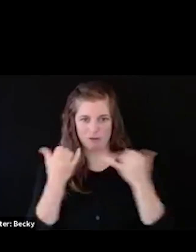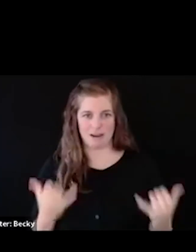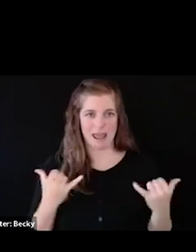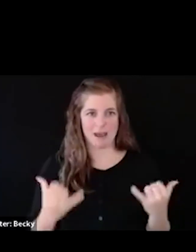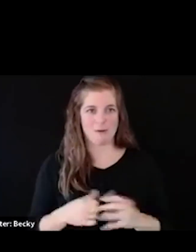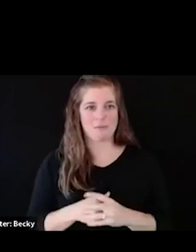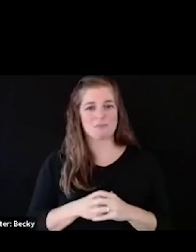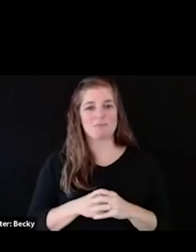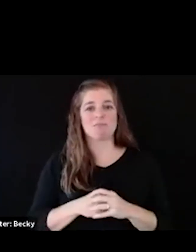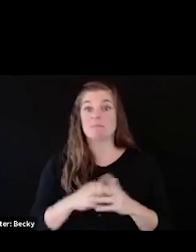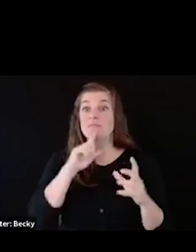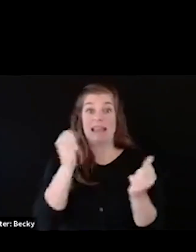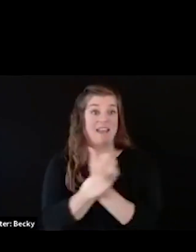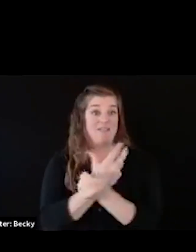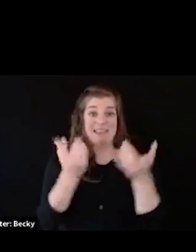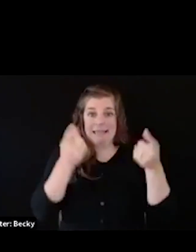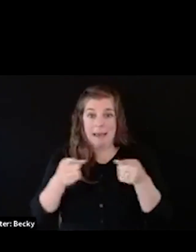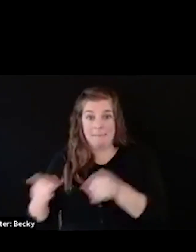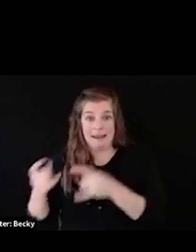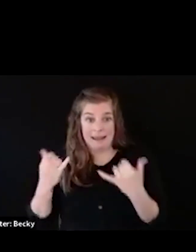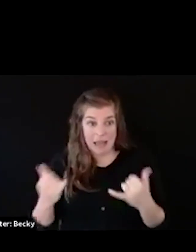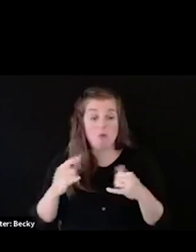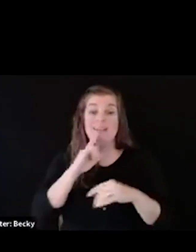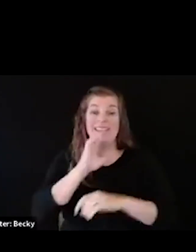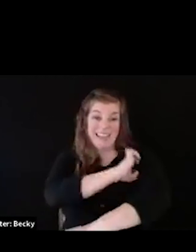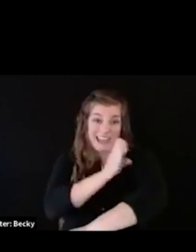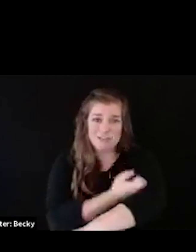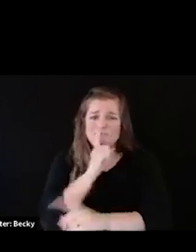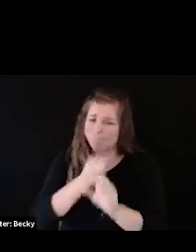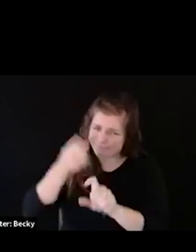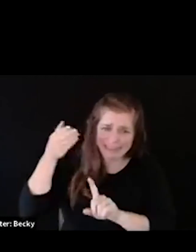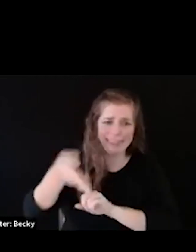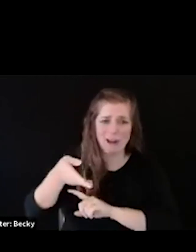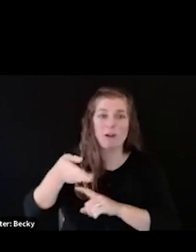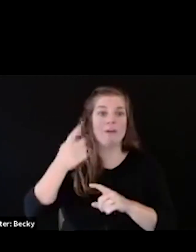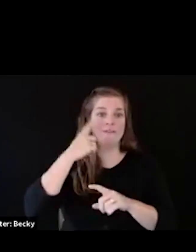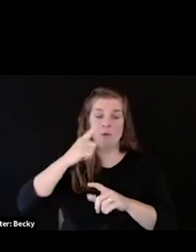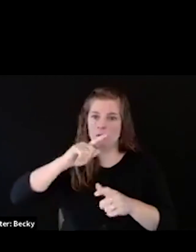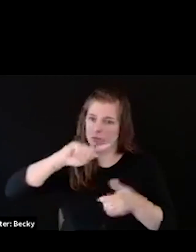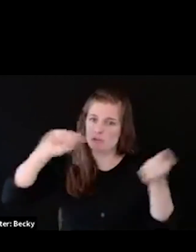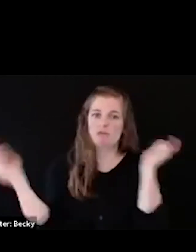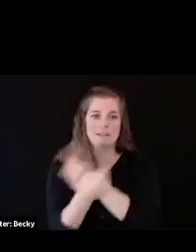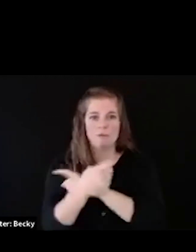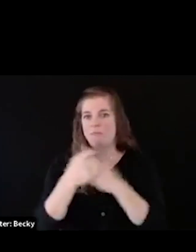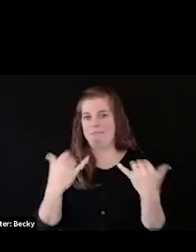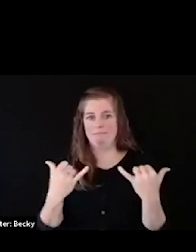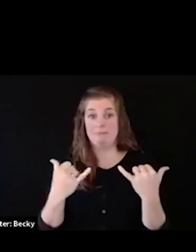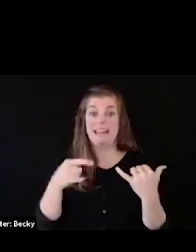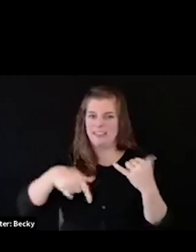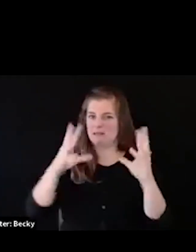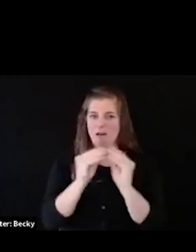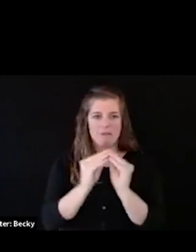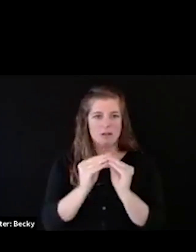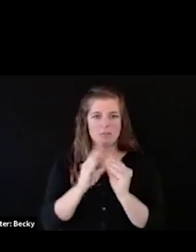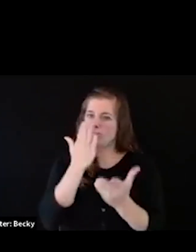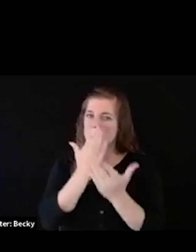it's all sort of happening and percolating, and the energy is clearly there for transformative change. And this conference is placed right in the center